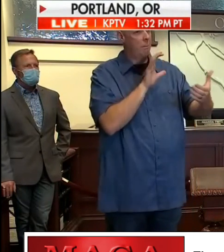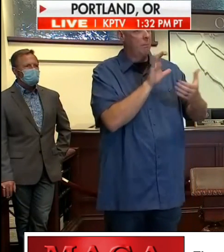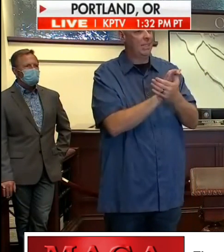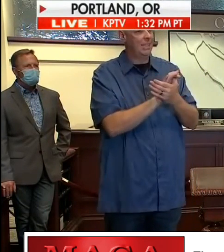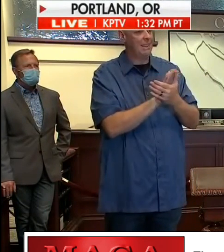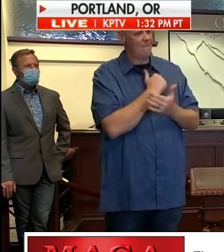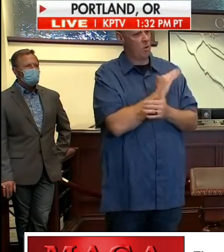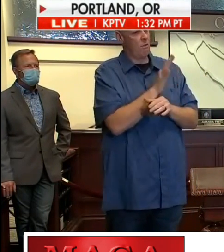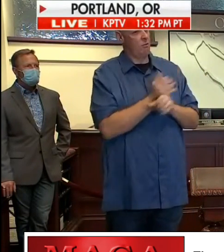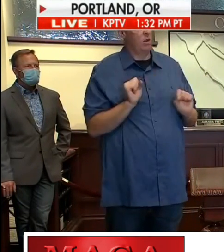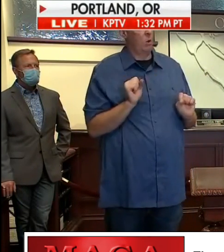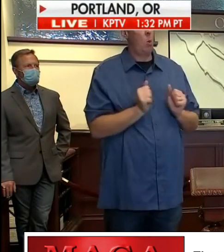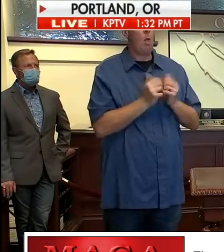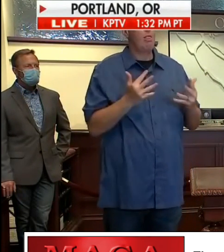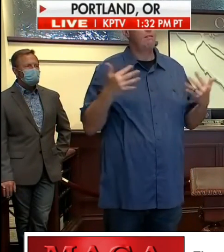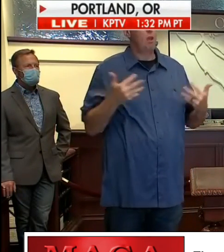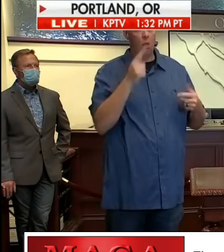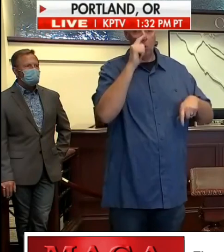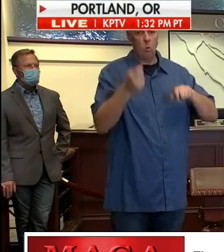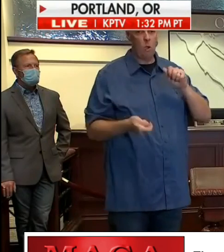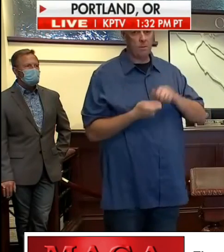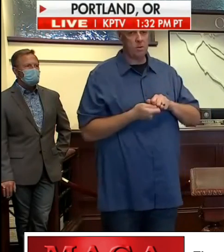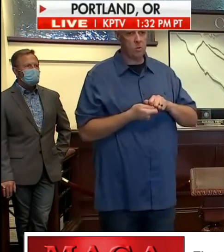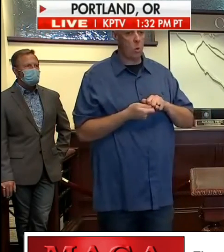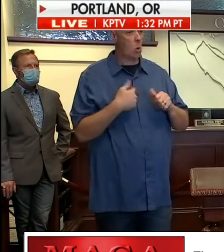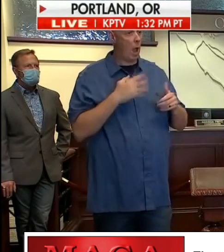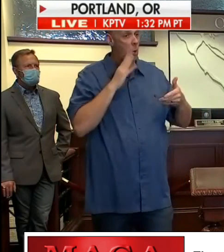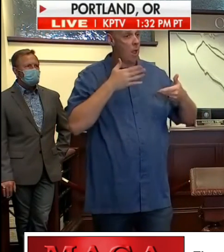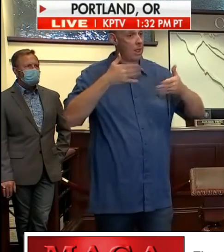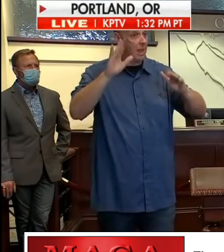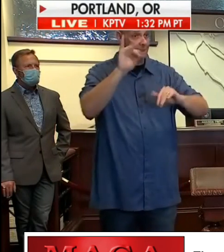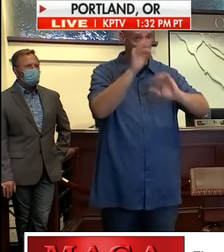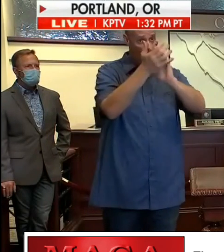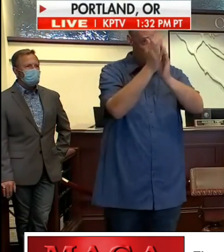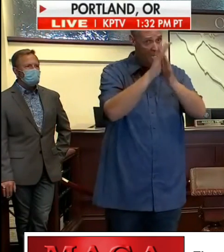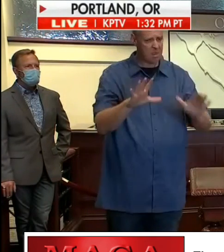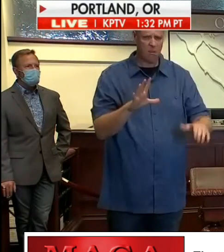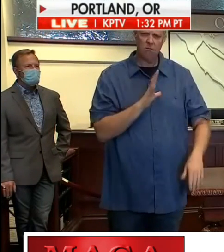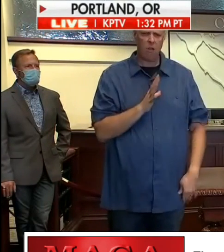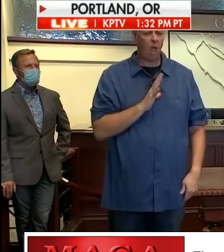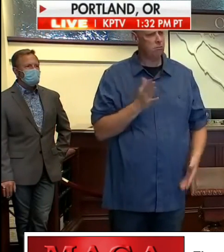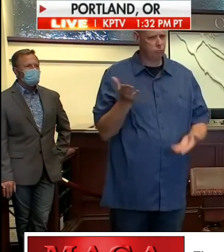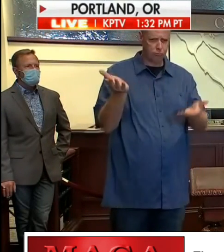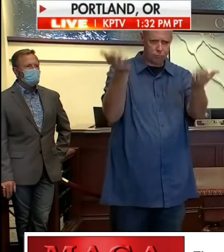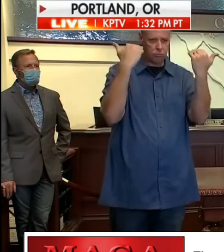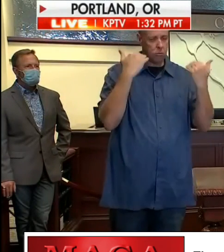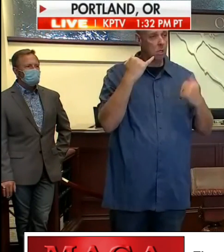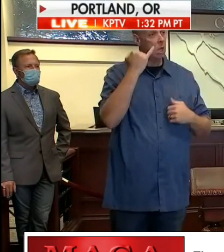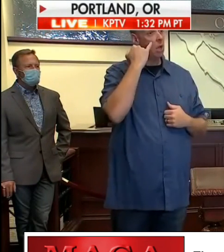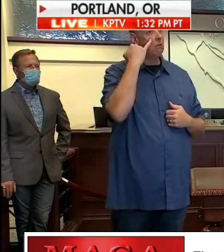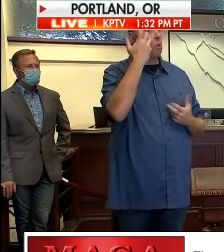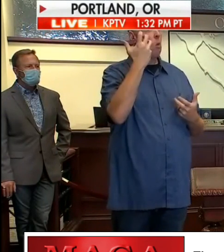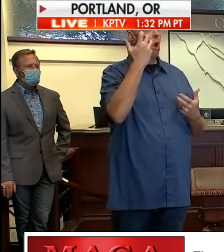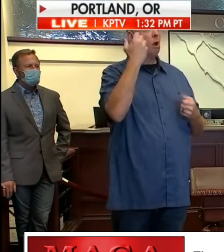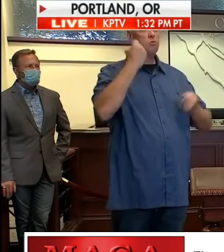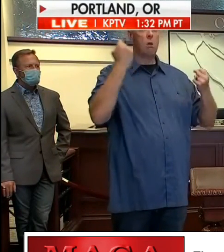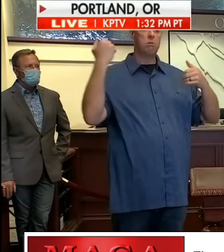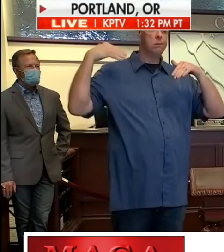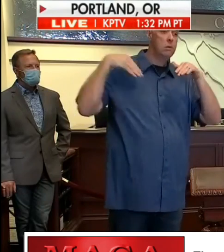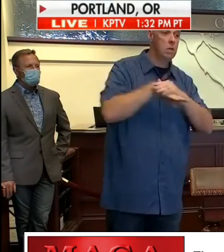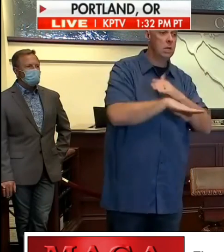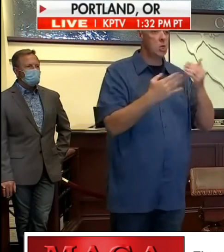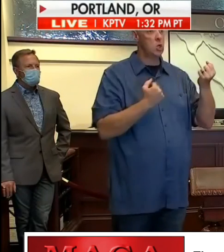freely without the fear of retribution. So when people say they want to come into the city in a caravan supporting their